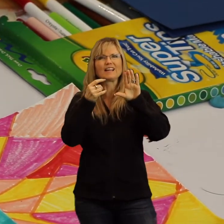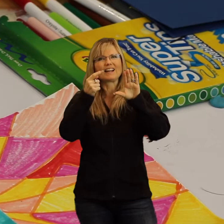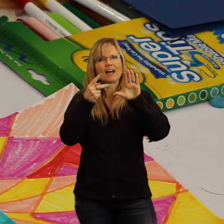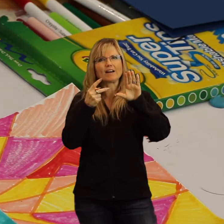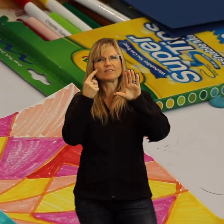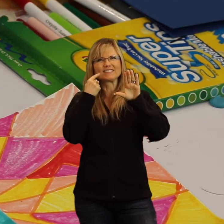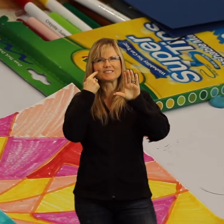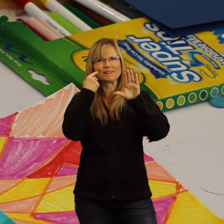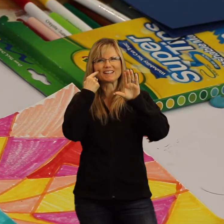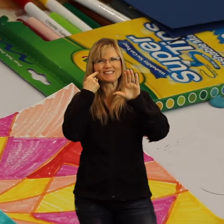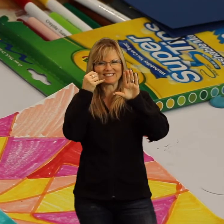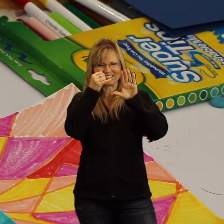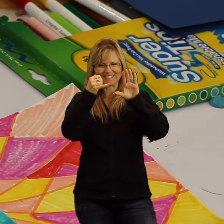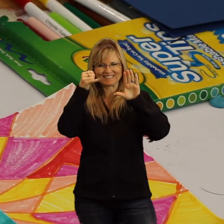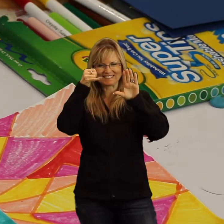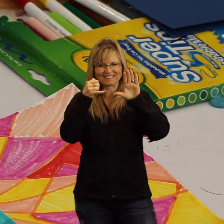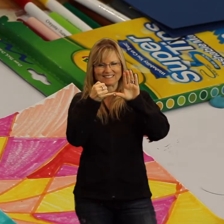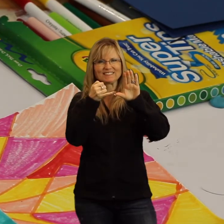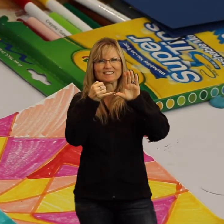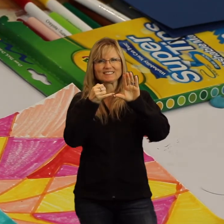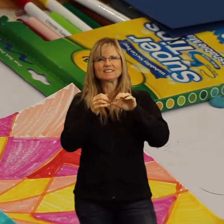And then using your scissors,